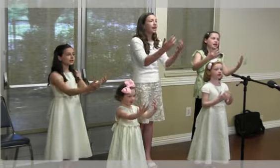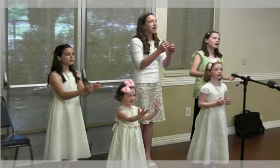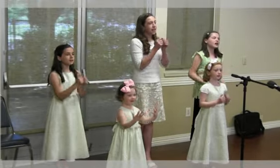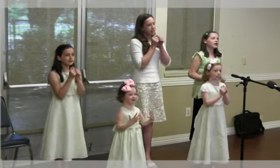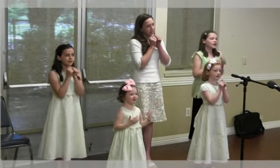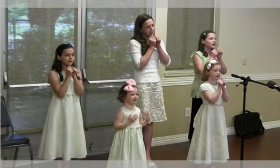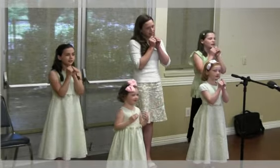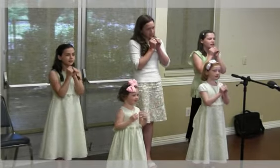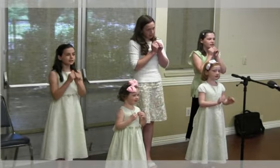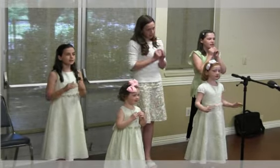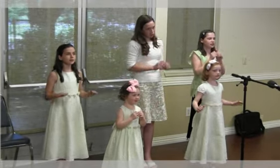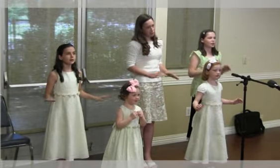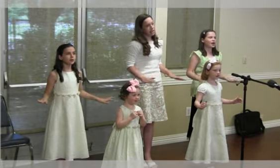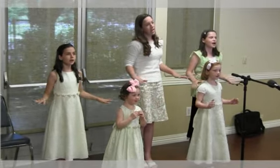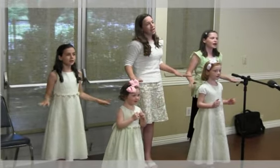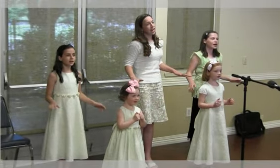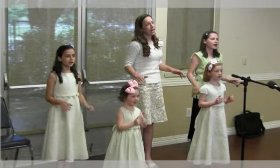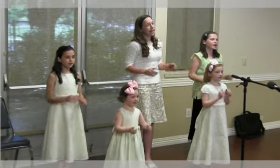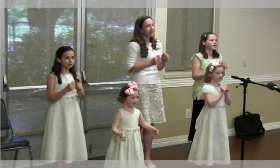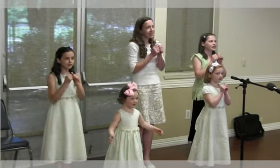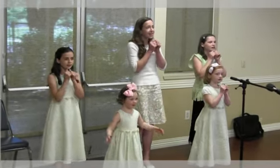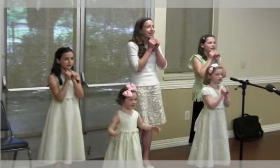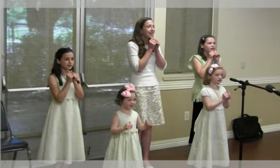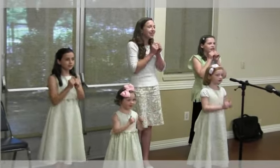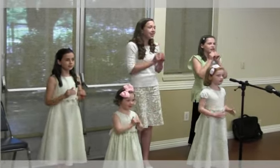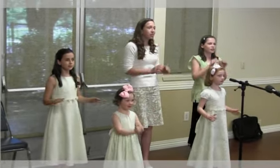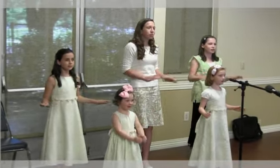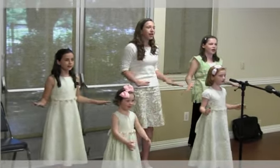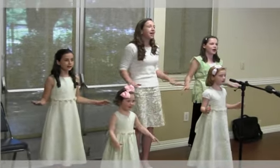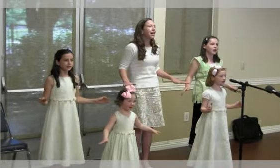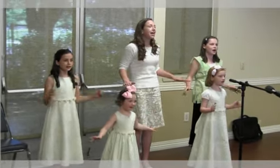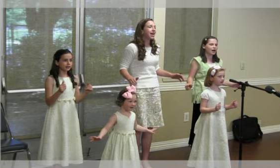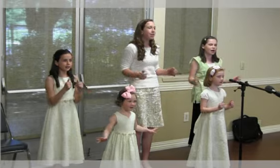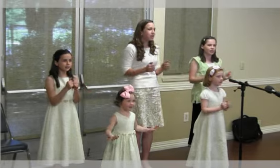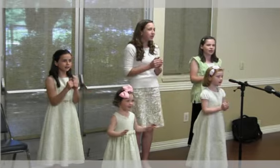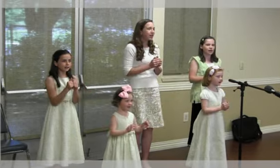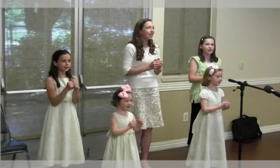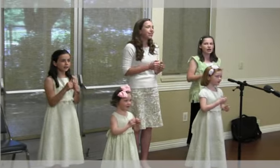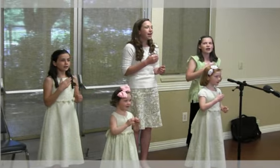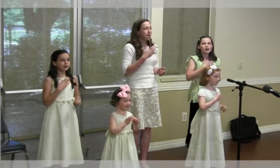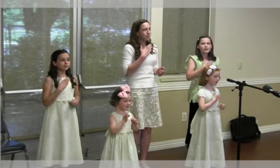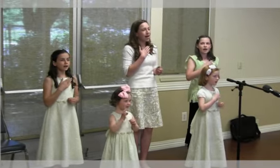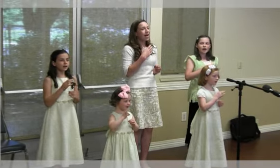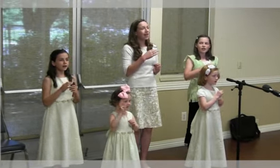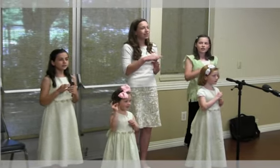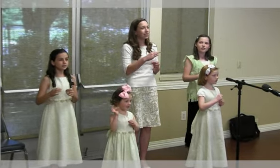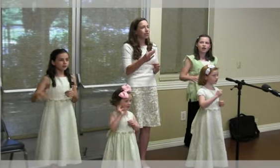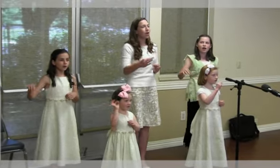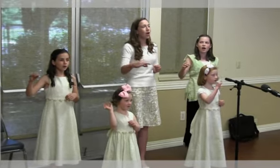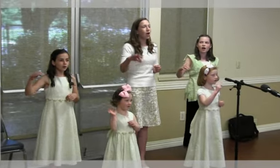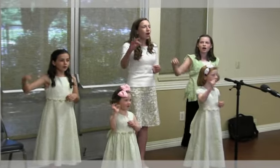say it is well Is Well with My